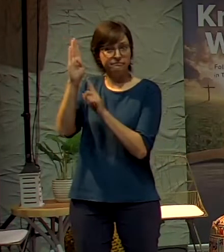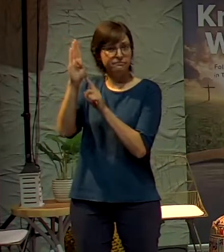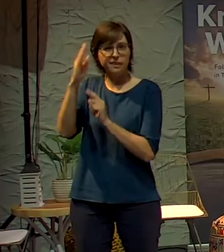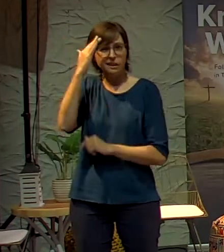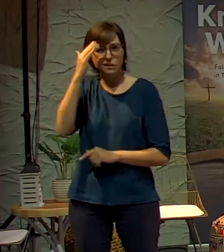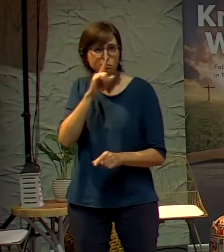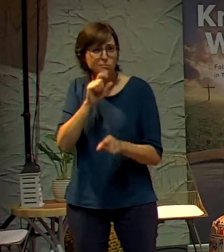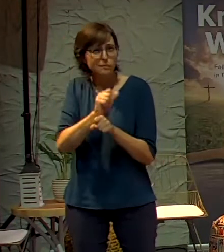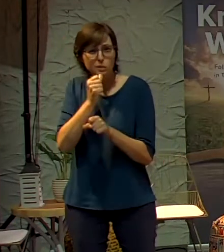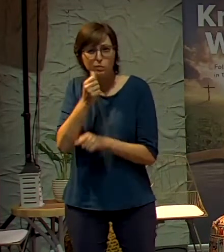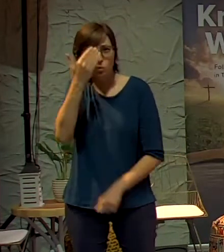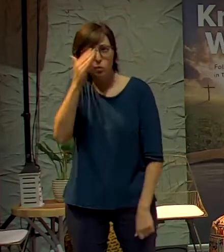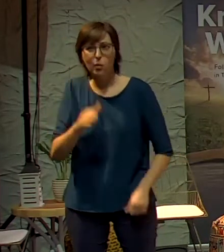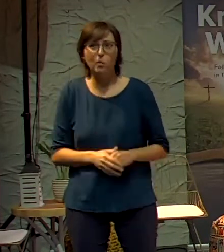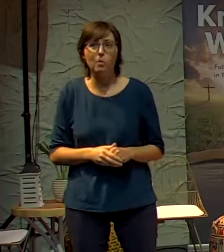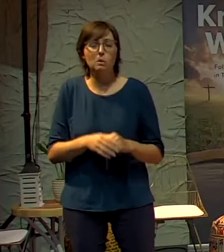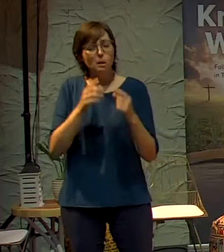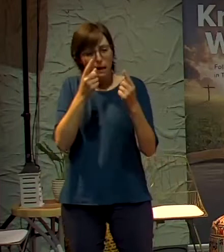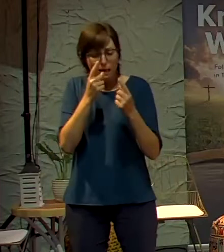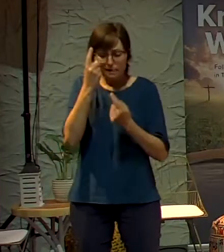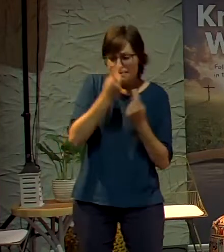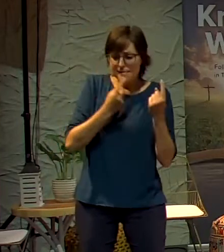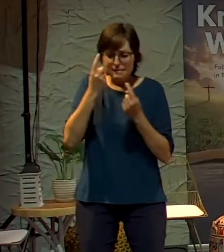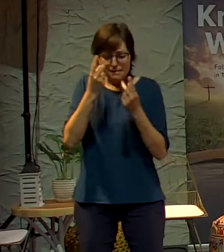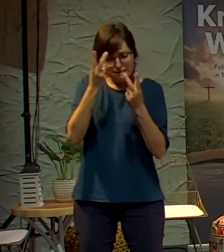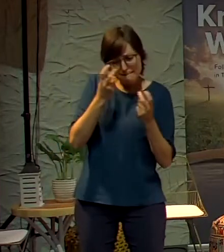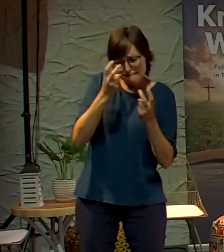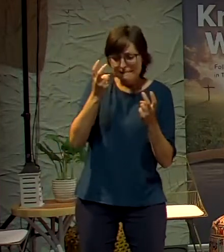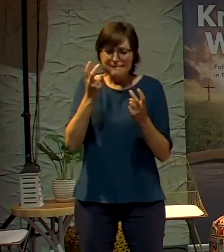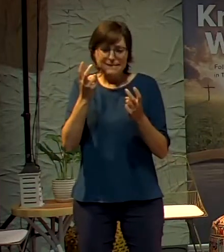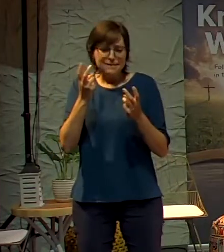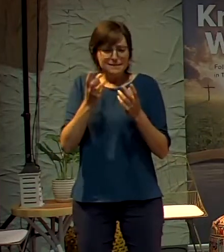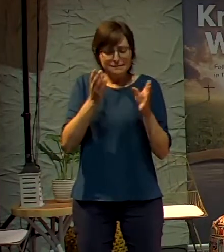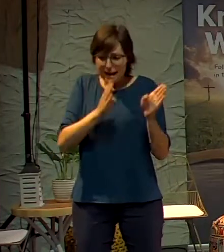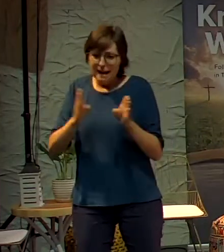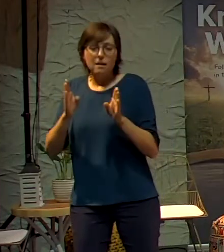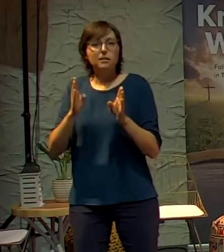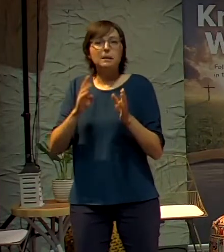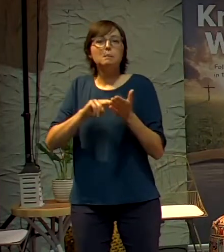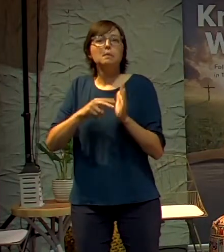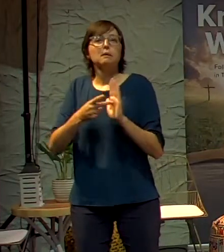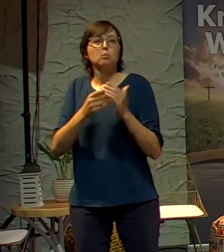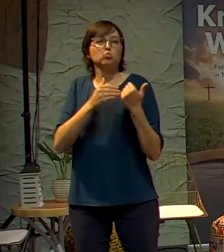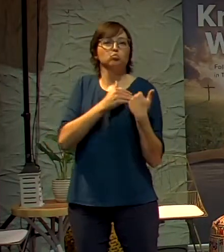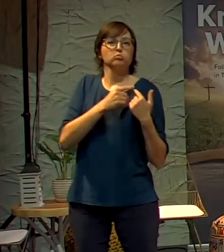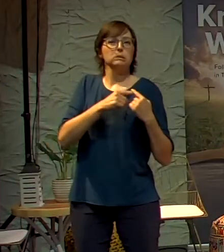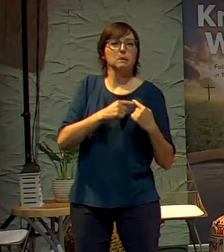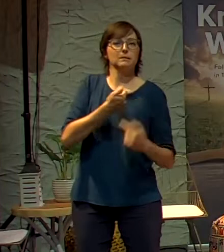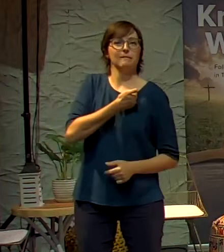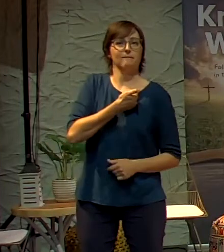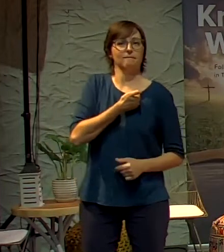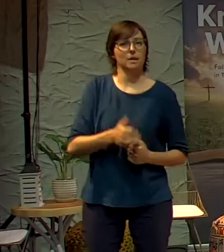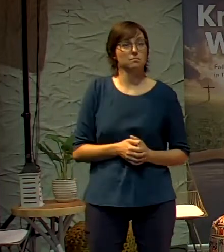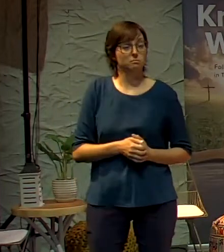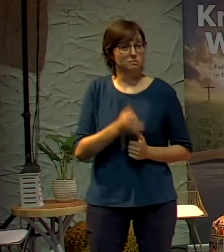And then you overthink, you overanalyze, overstrategize. That leads you to be very self-reliant. And if you're